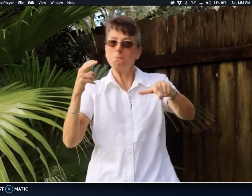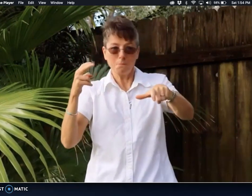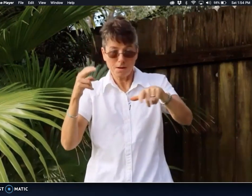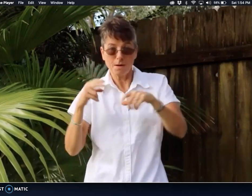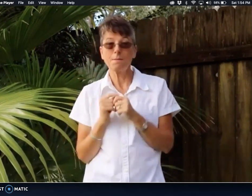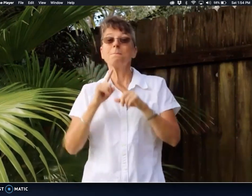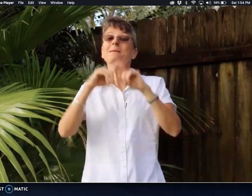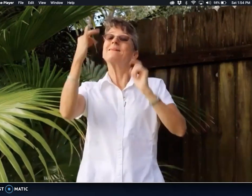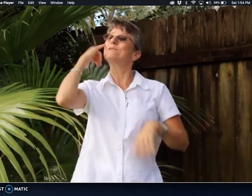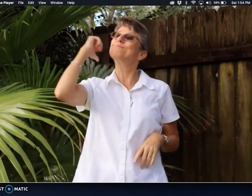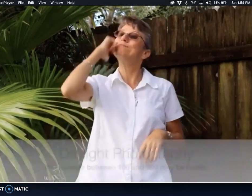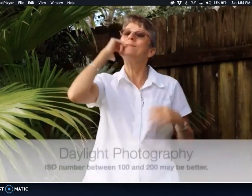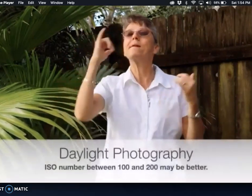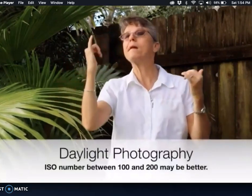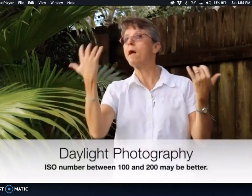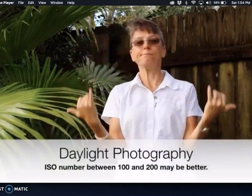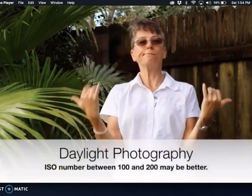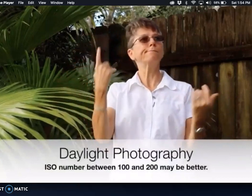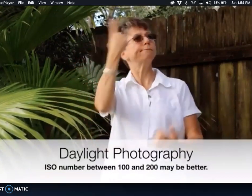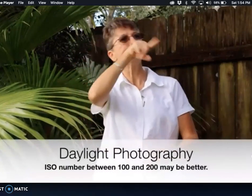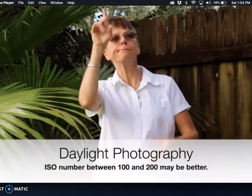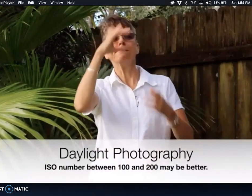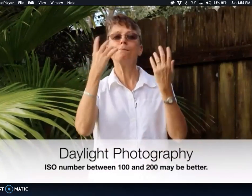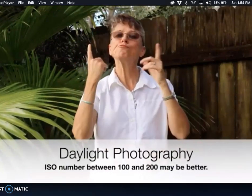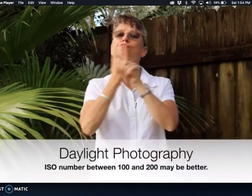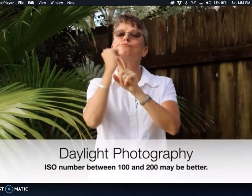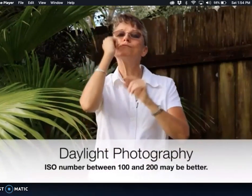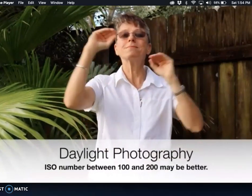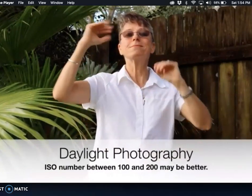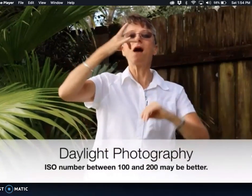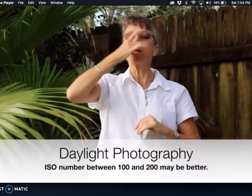you want a large ISO to get a lot of light in the frame.